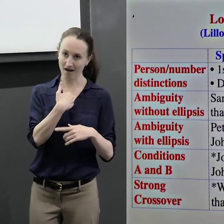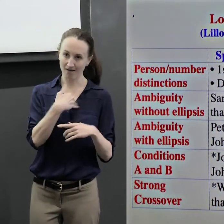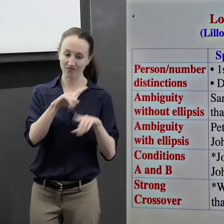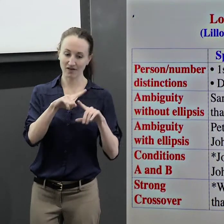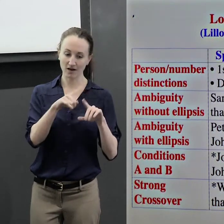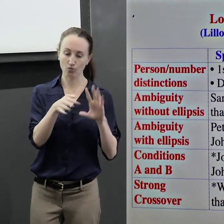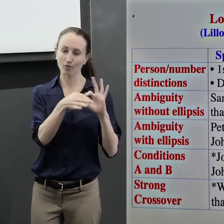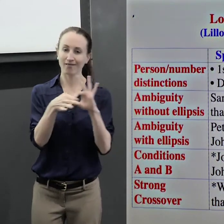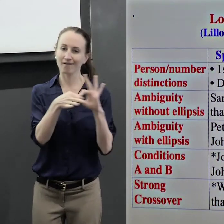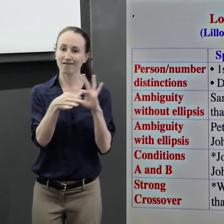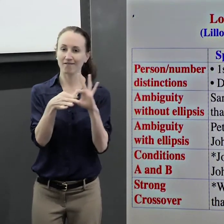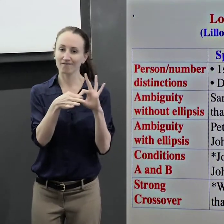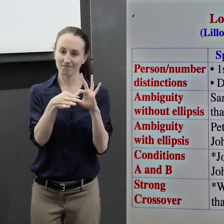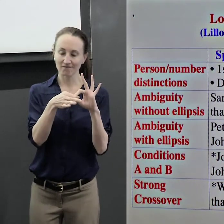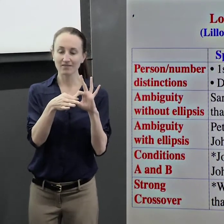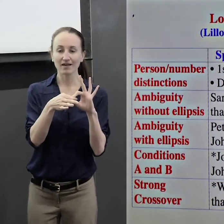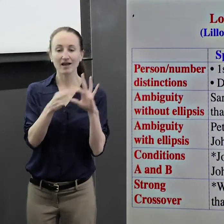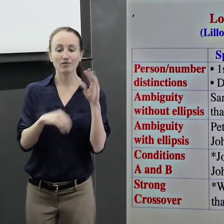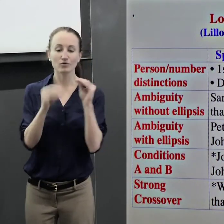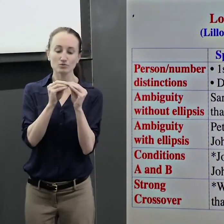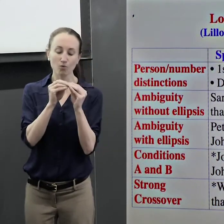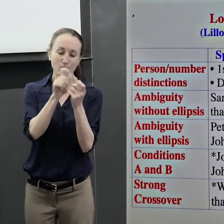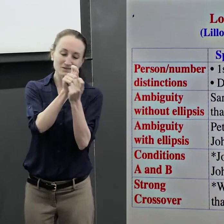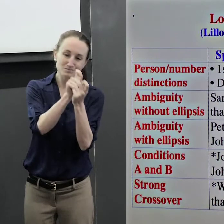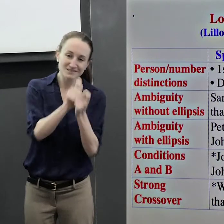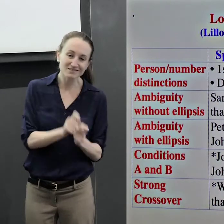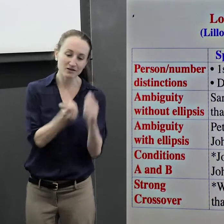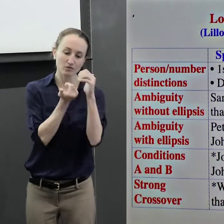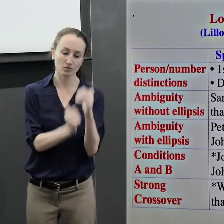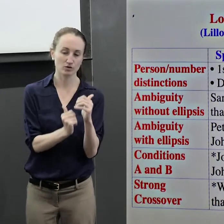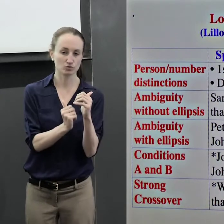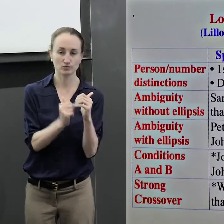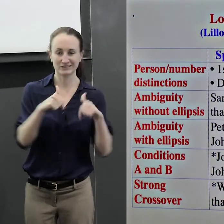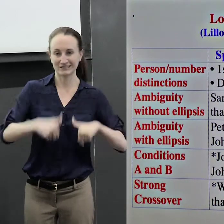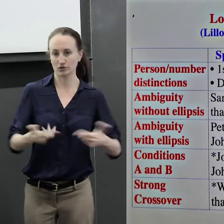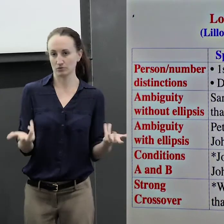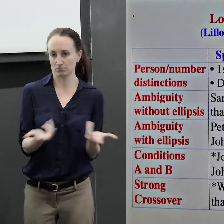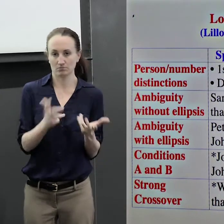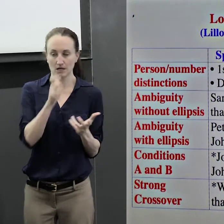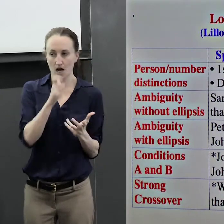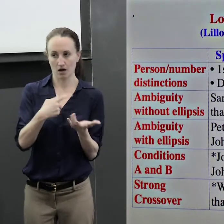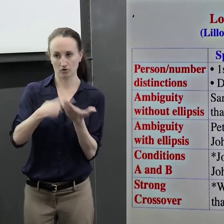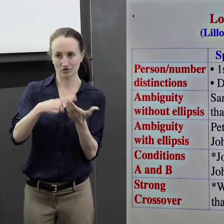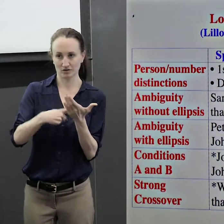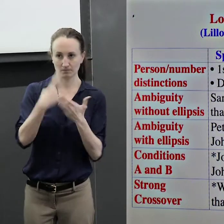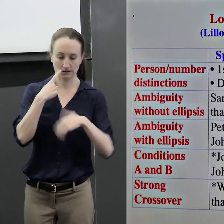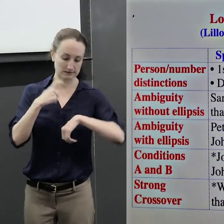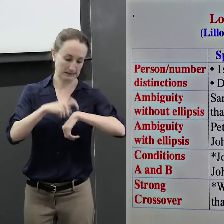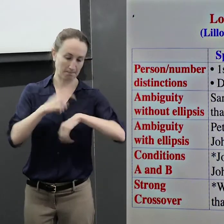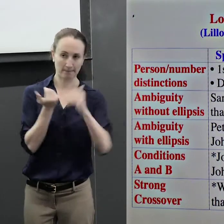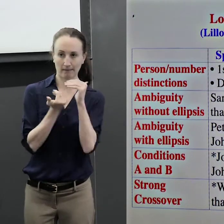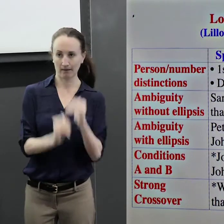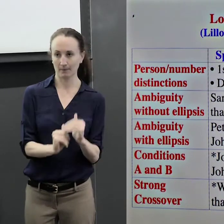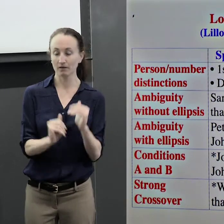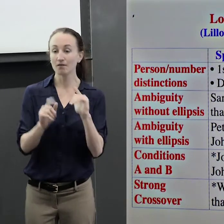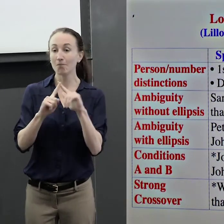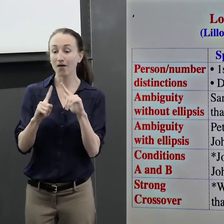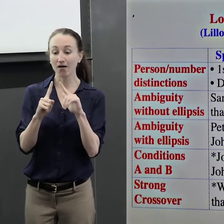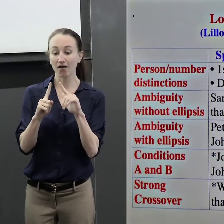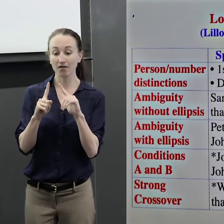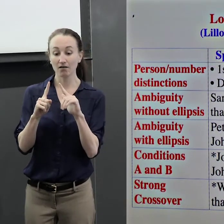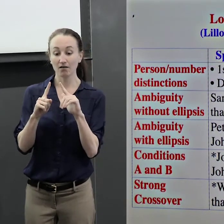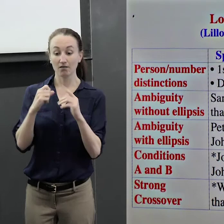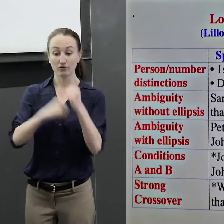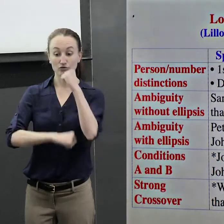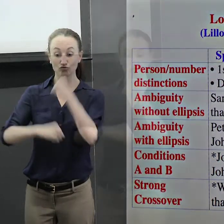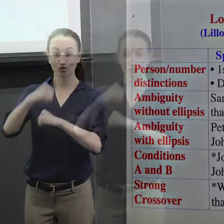more intricate formal constraints, which I do not get into here for the sake of time. But the structure of the argument